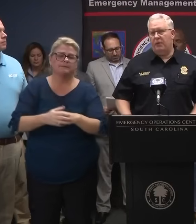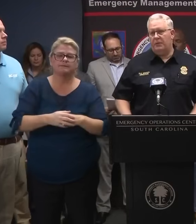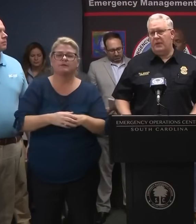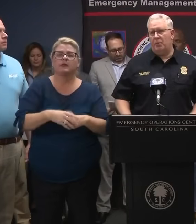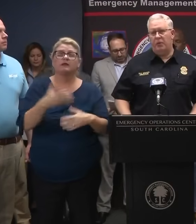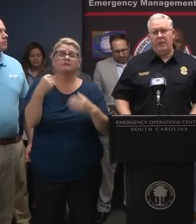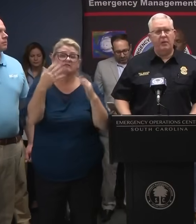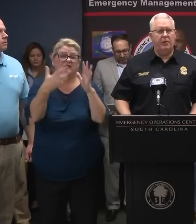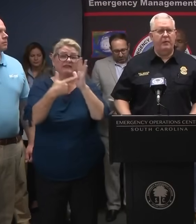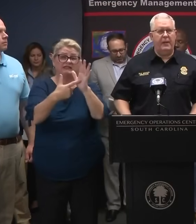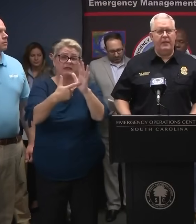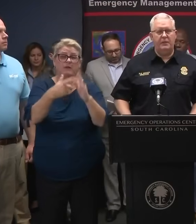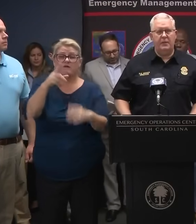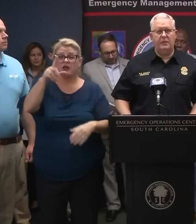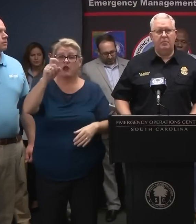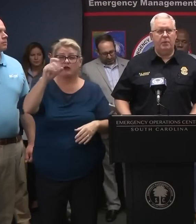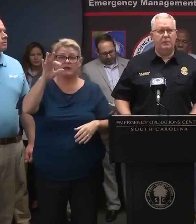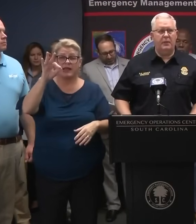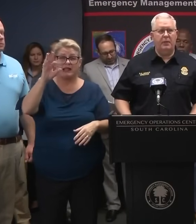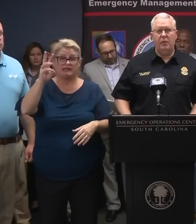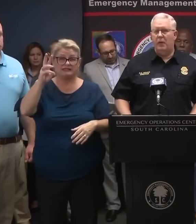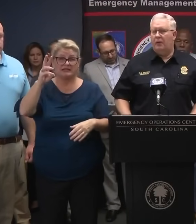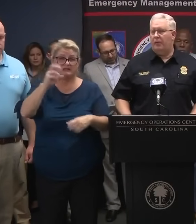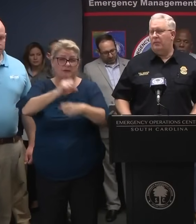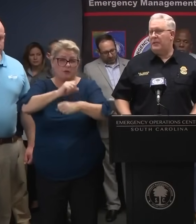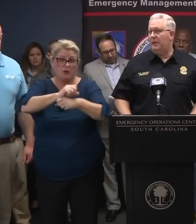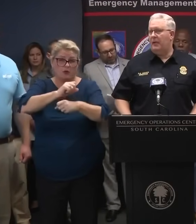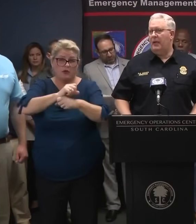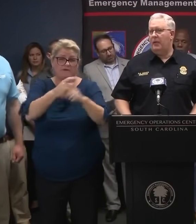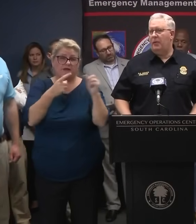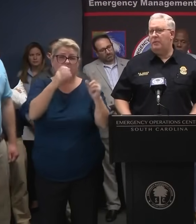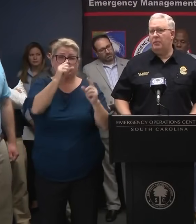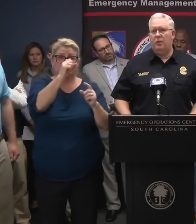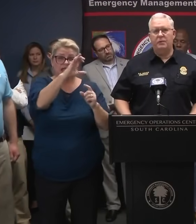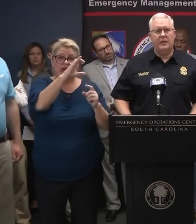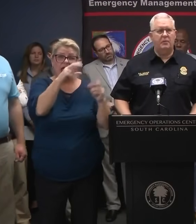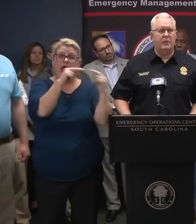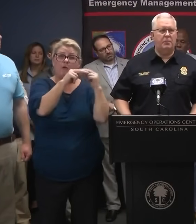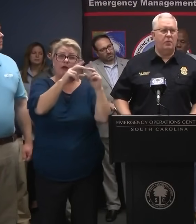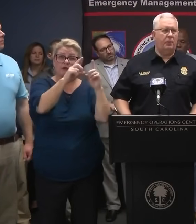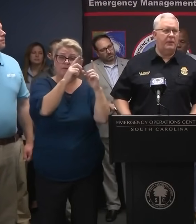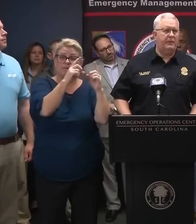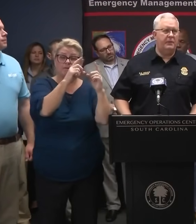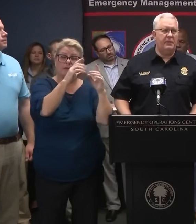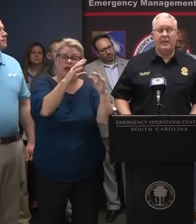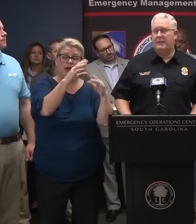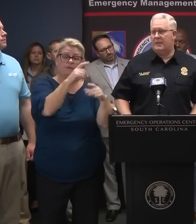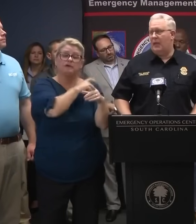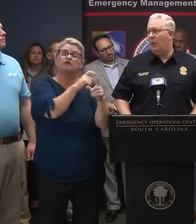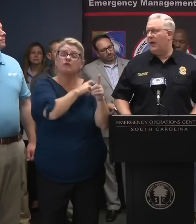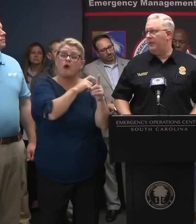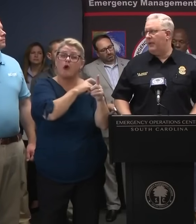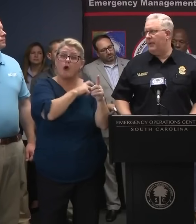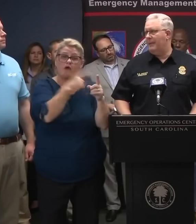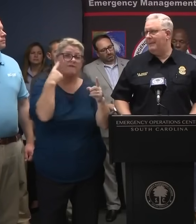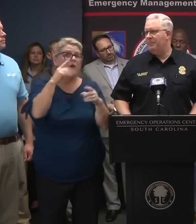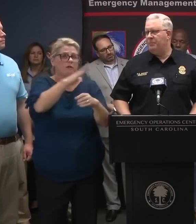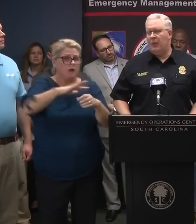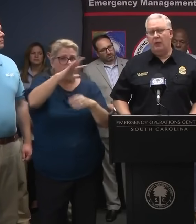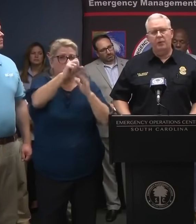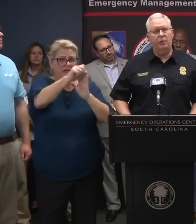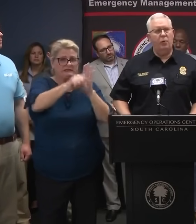So, for example, we've got 196 personnel from the South Carolina Highway Patrol and State Transport Police assigned statewide right